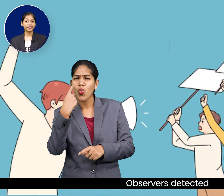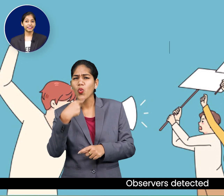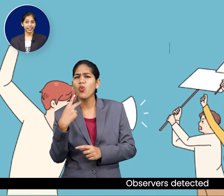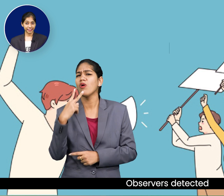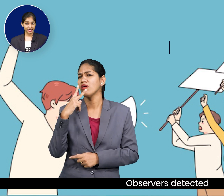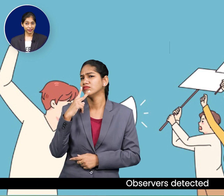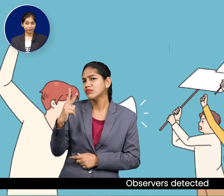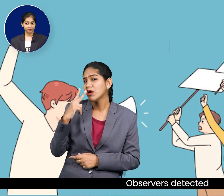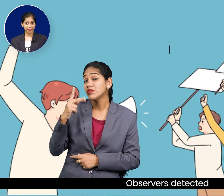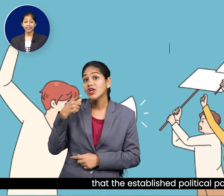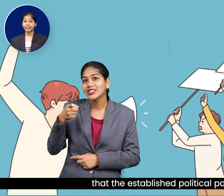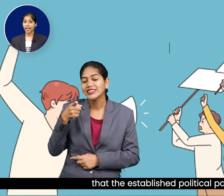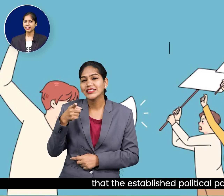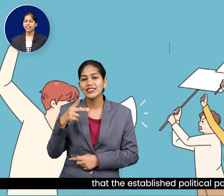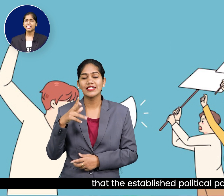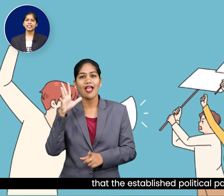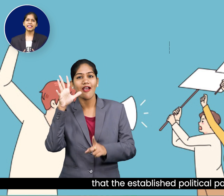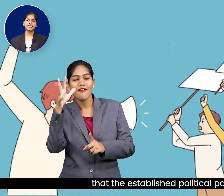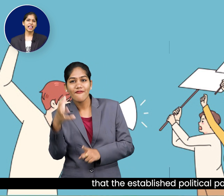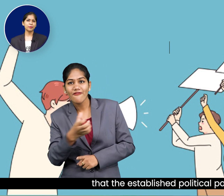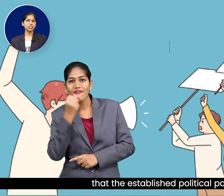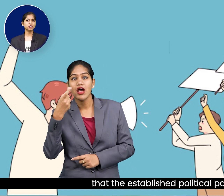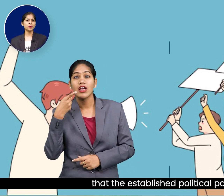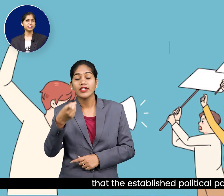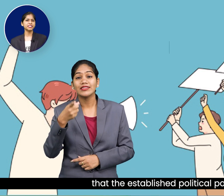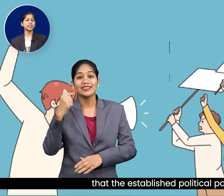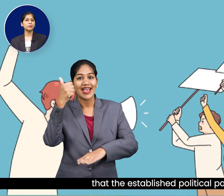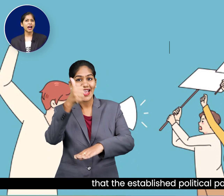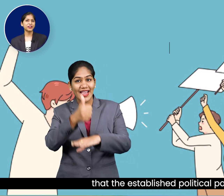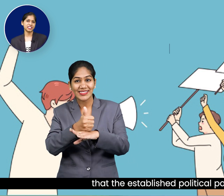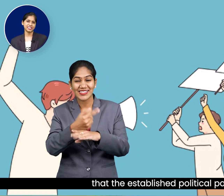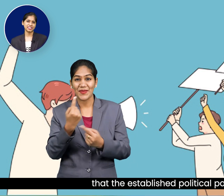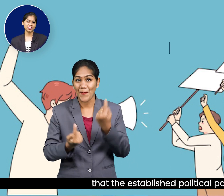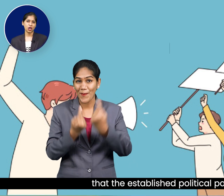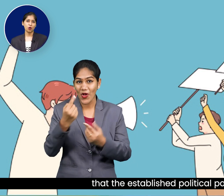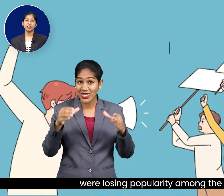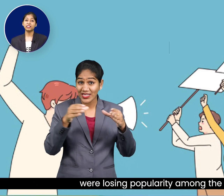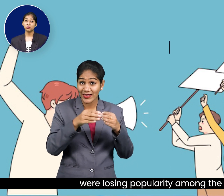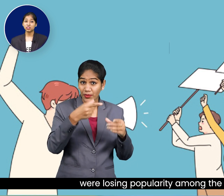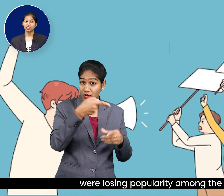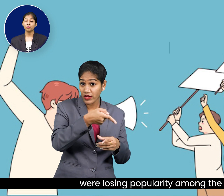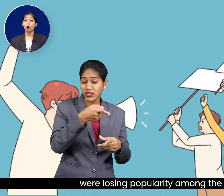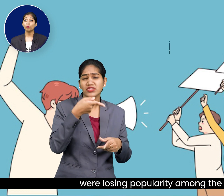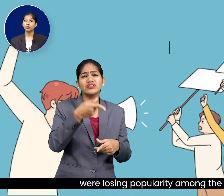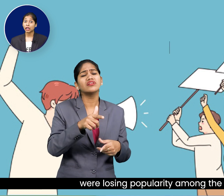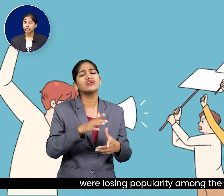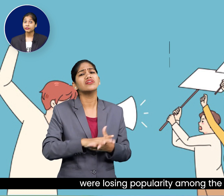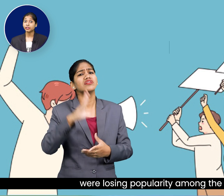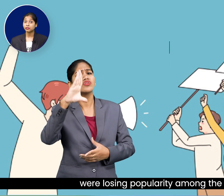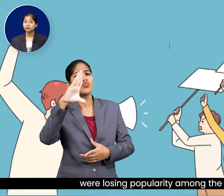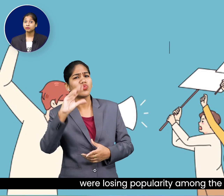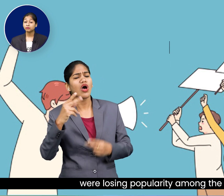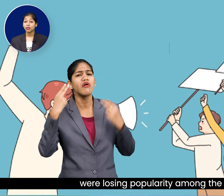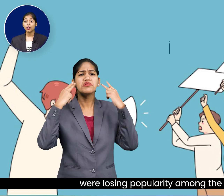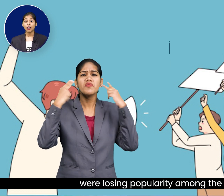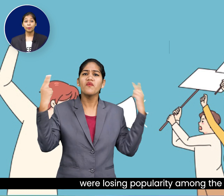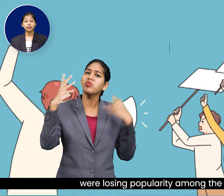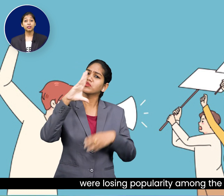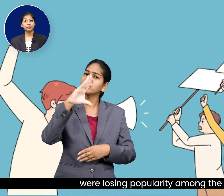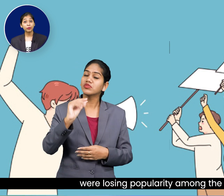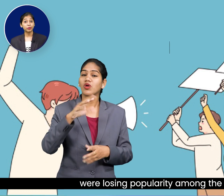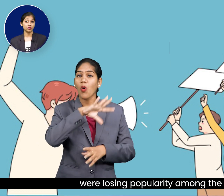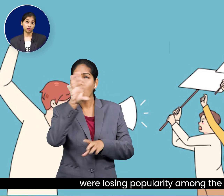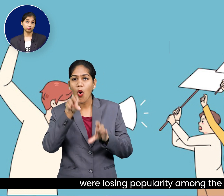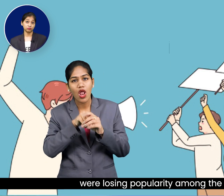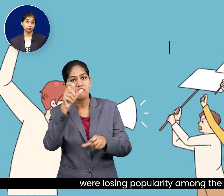Observers detected that the established political parties were losing popularity among